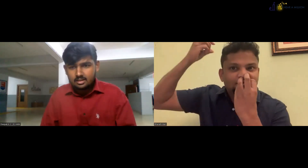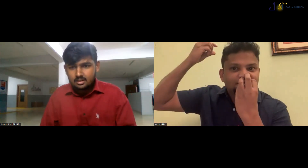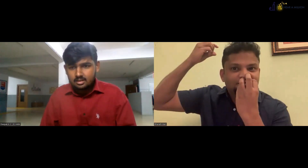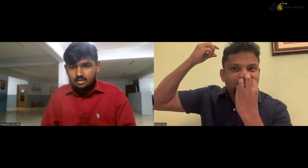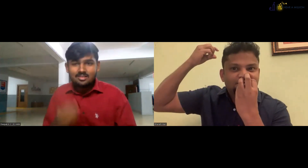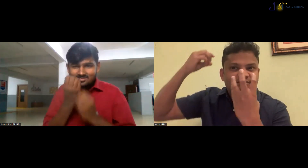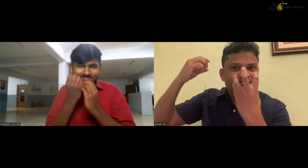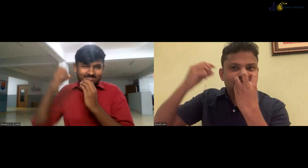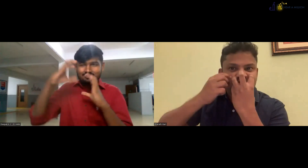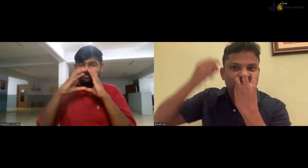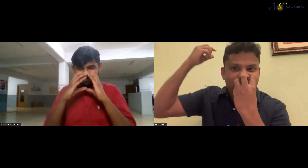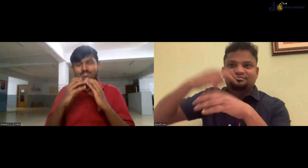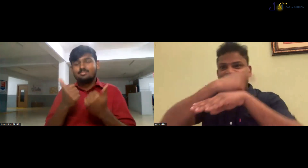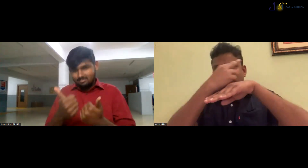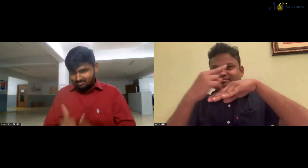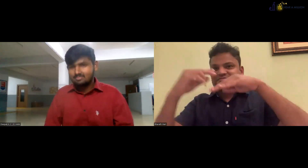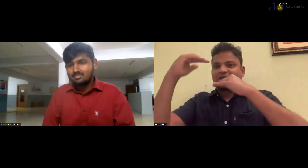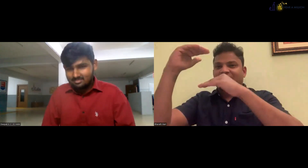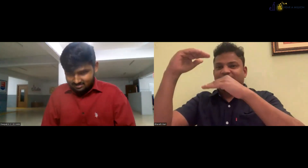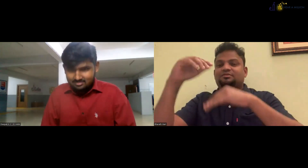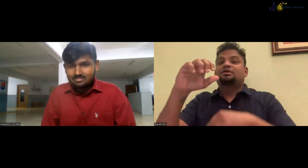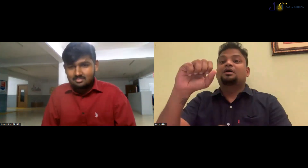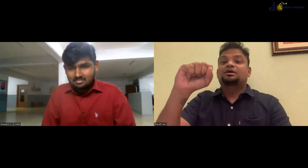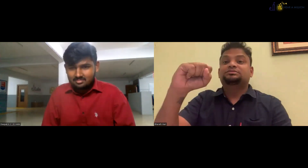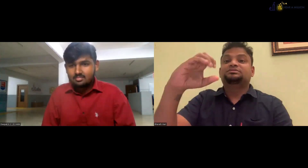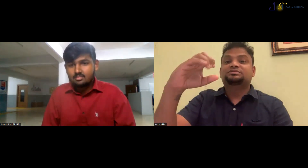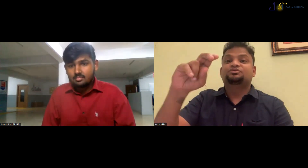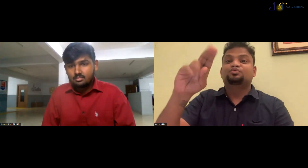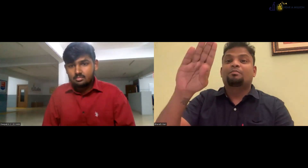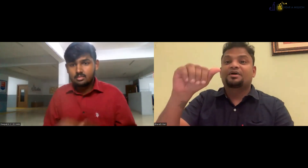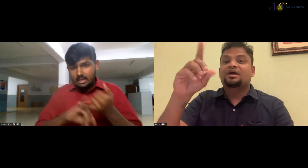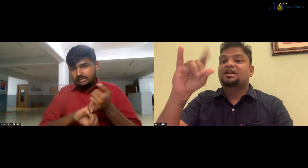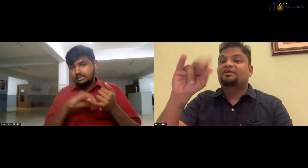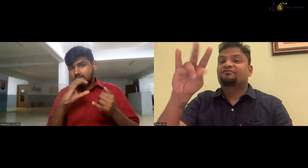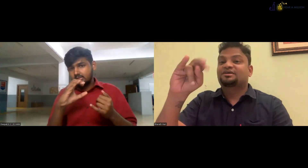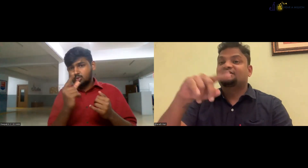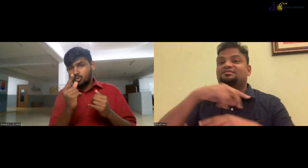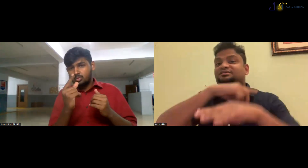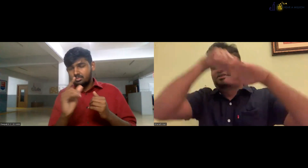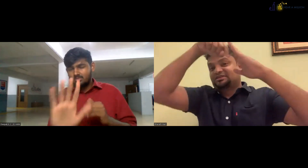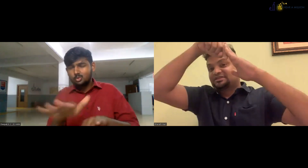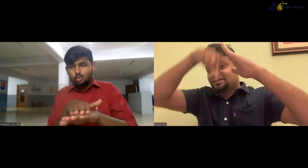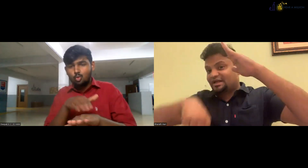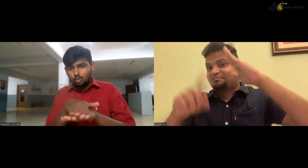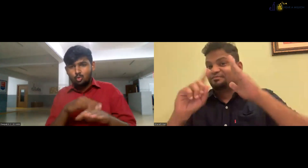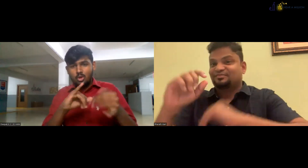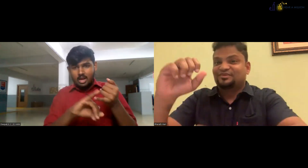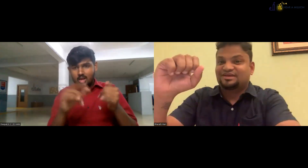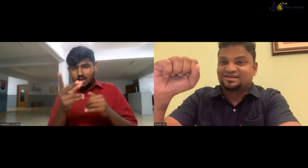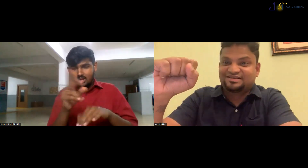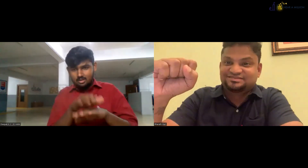What does it mean? So you have a mask, when you can take a breath inside the sea